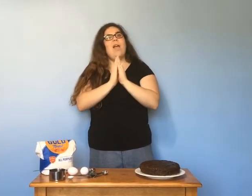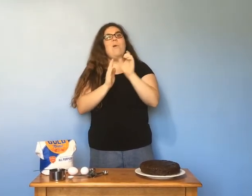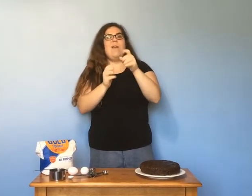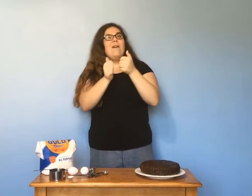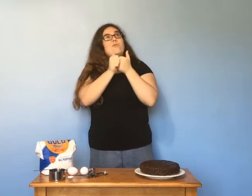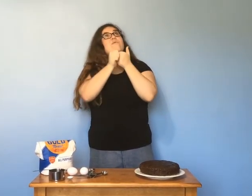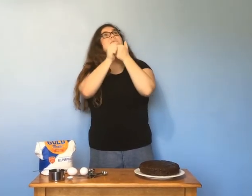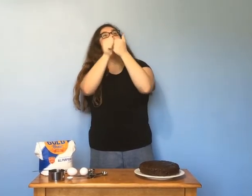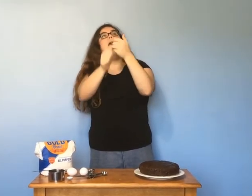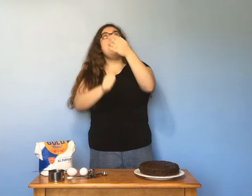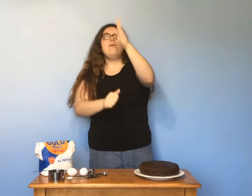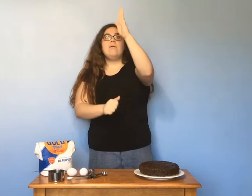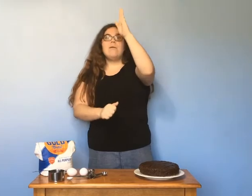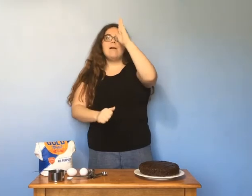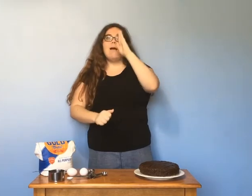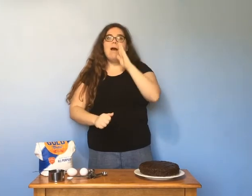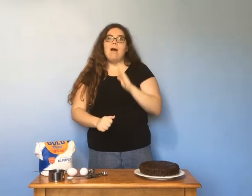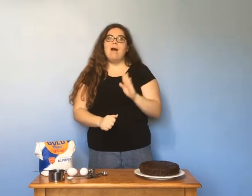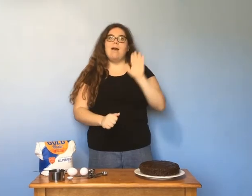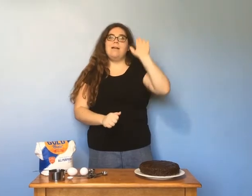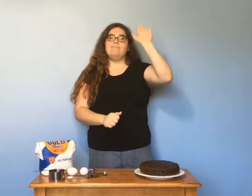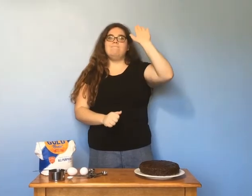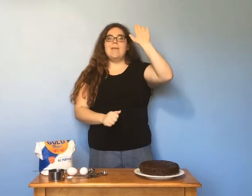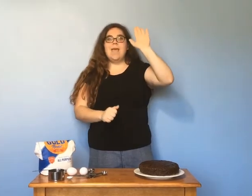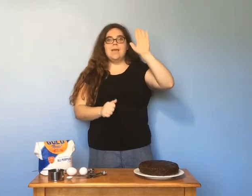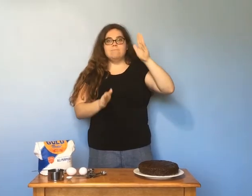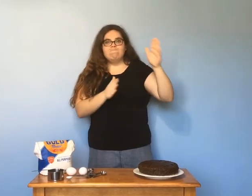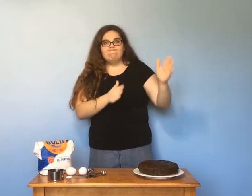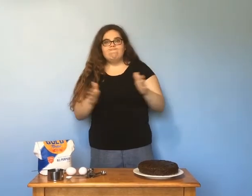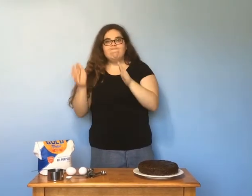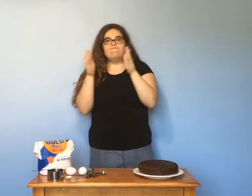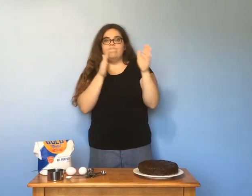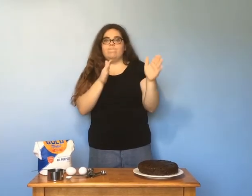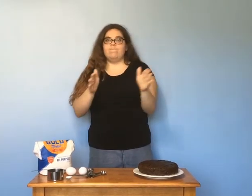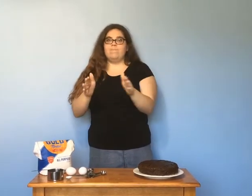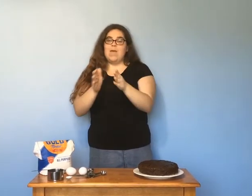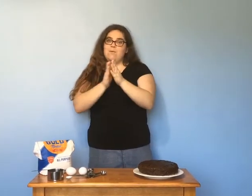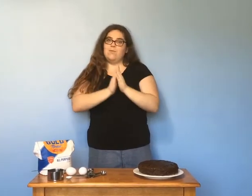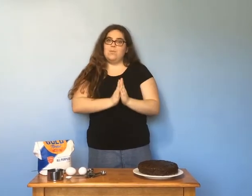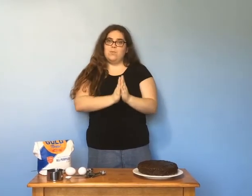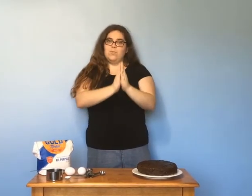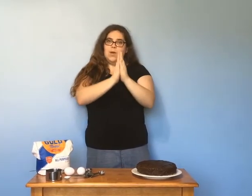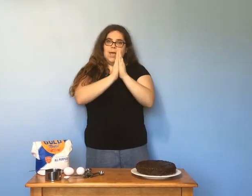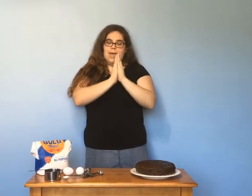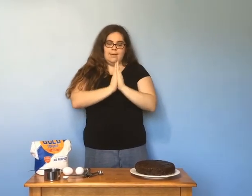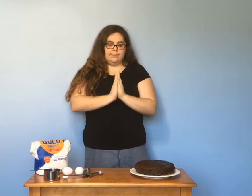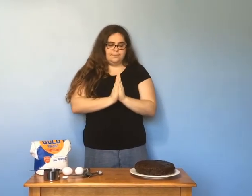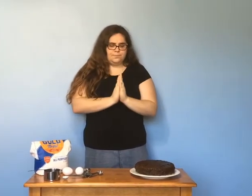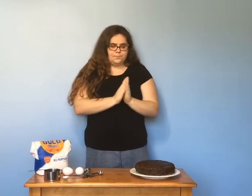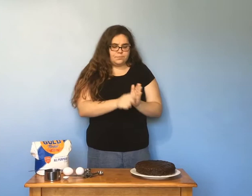us an explanation of how to pray and what He wants us to follow for His plans for our prayer